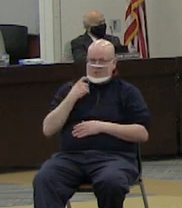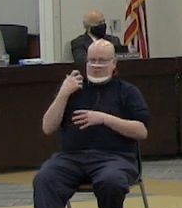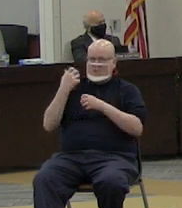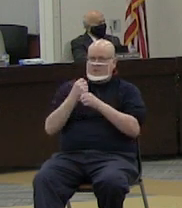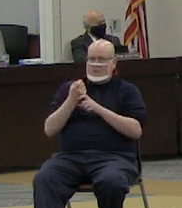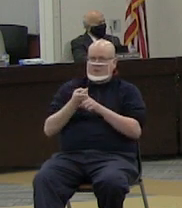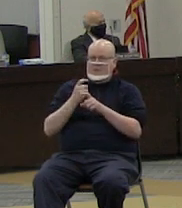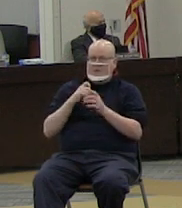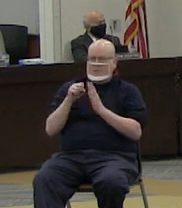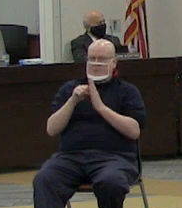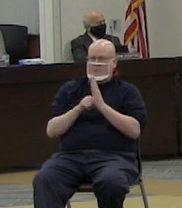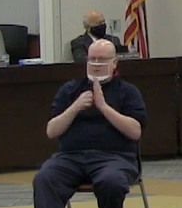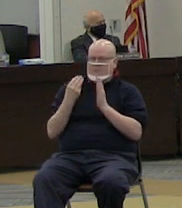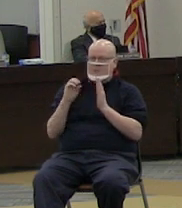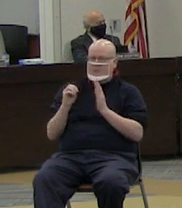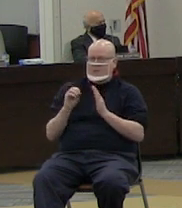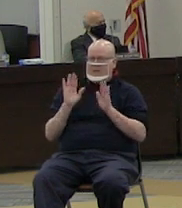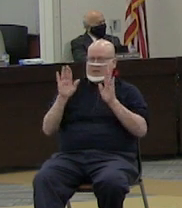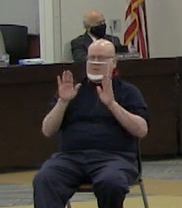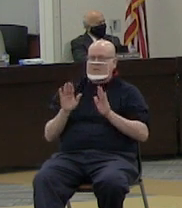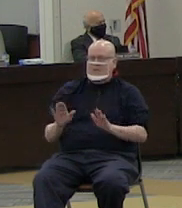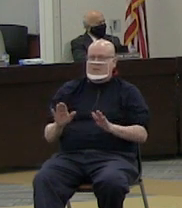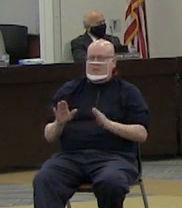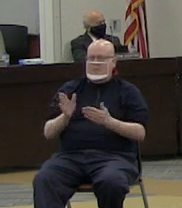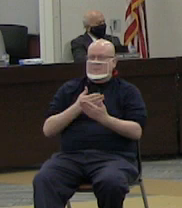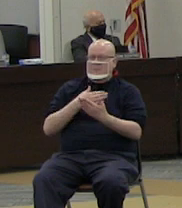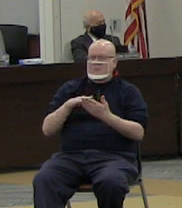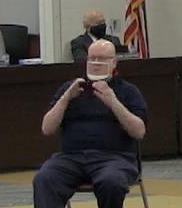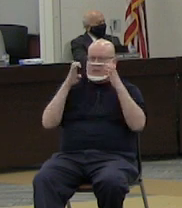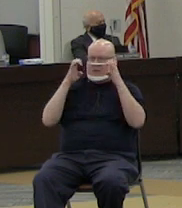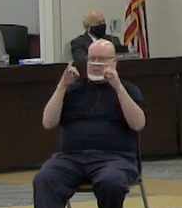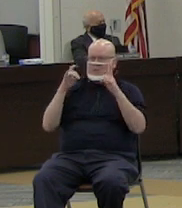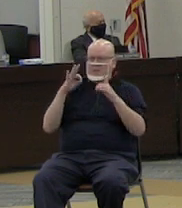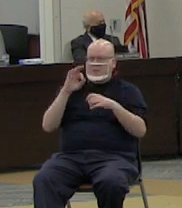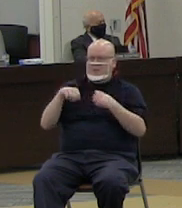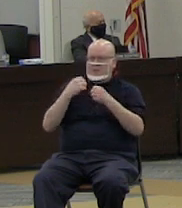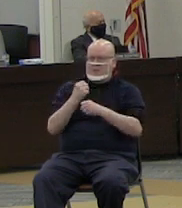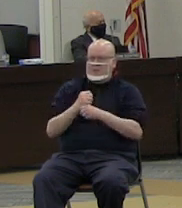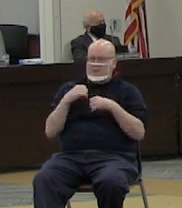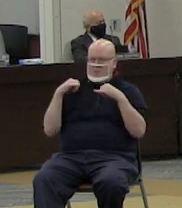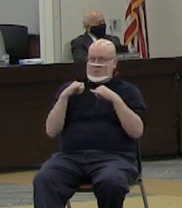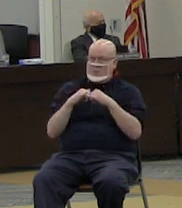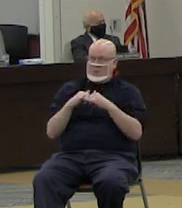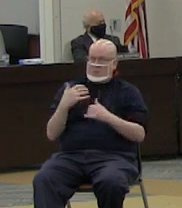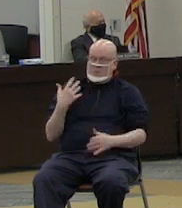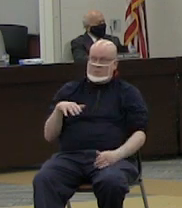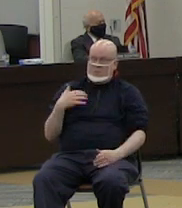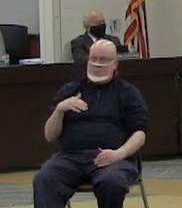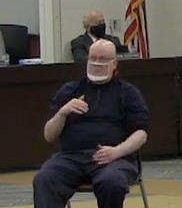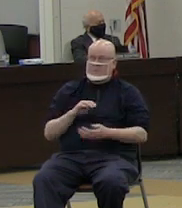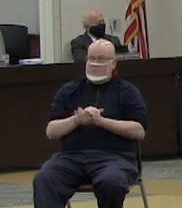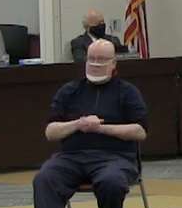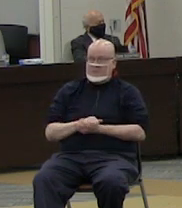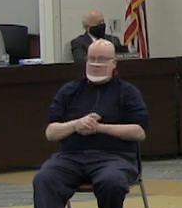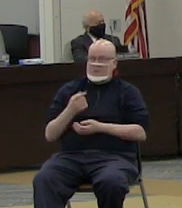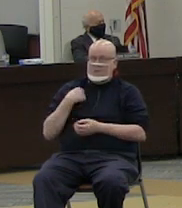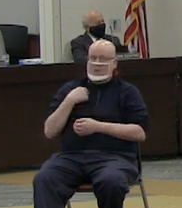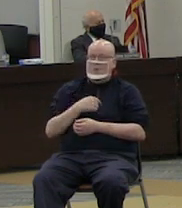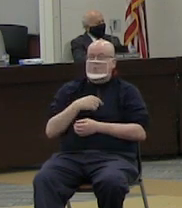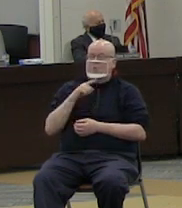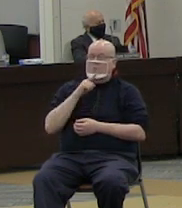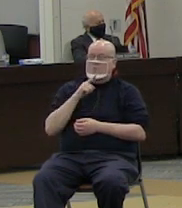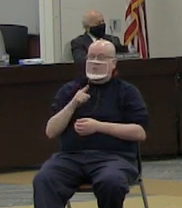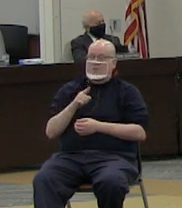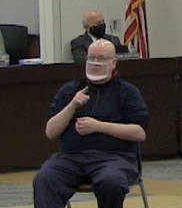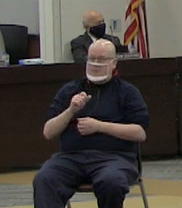for the state of Missouri the Outstanding Music Educator of the Year Award. Pretty big deal. And so we're really, really just